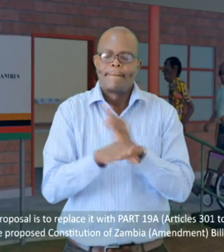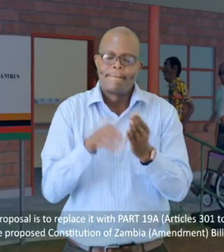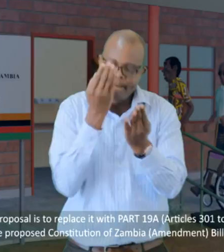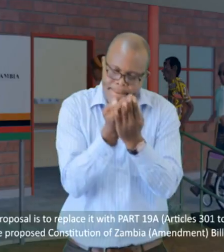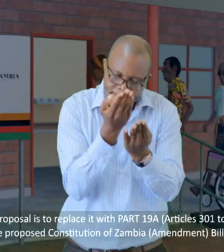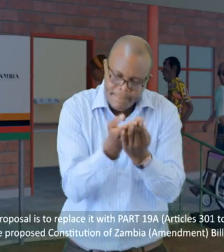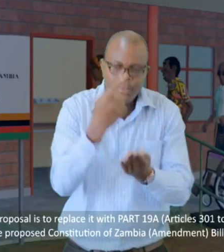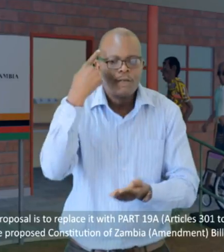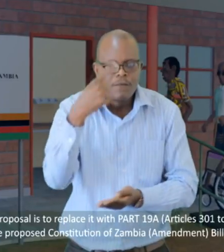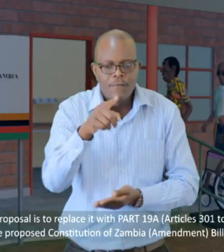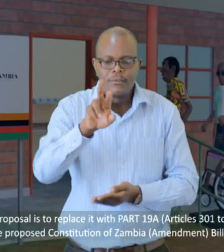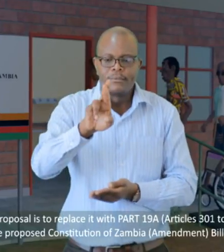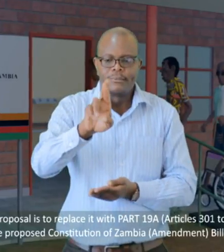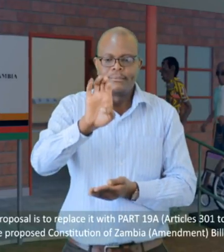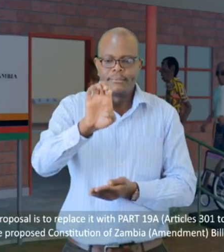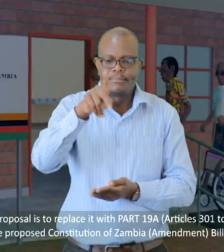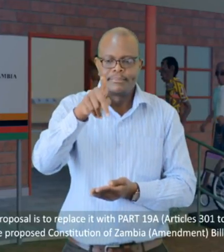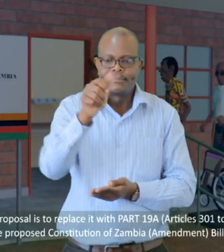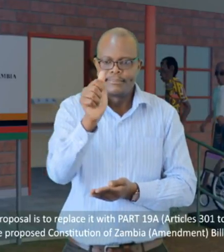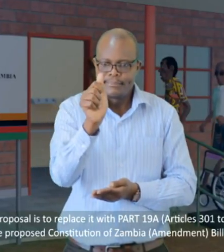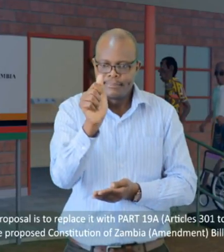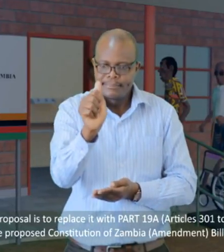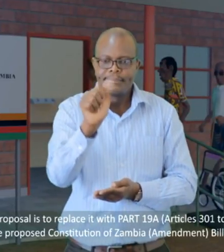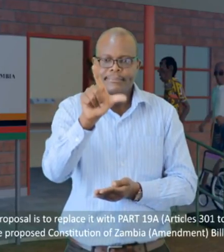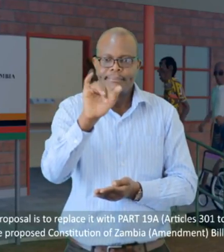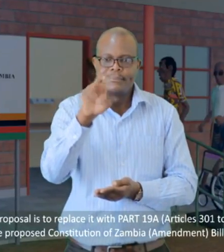proposed Constitution of Zambia or Amendment Bill 2016.